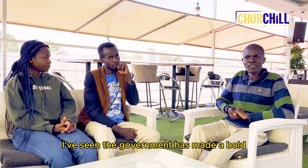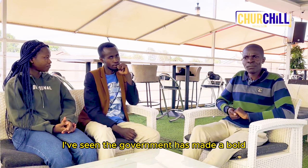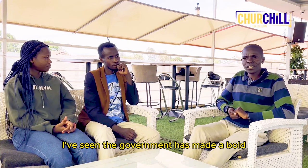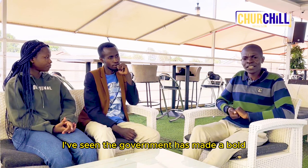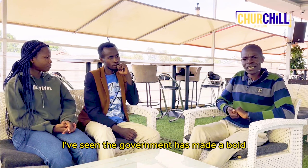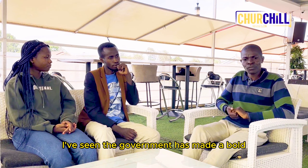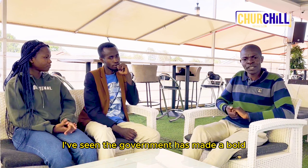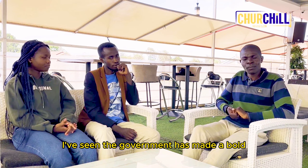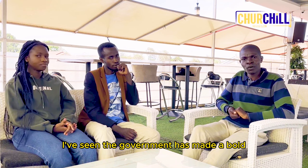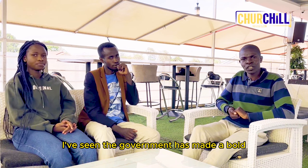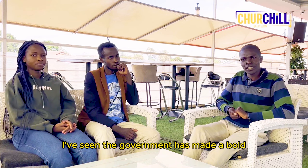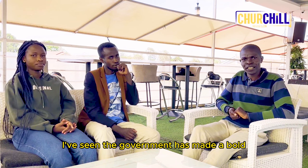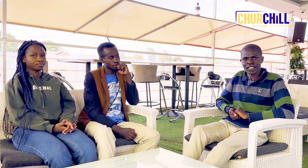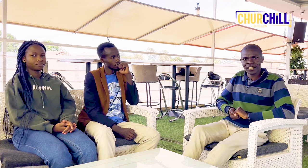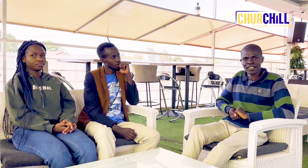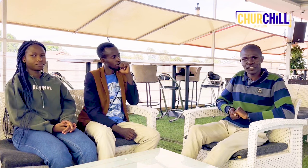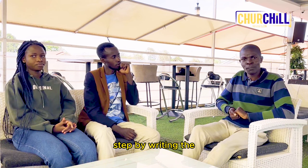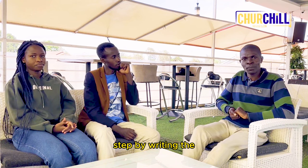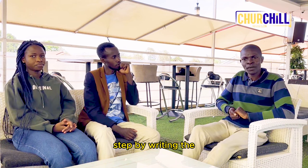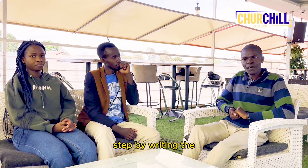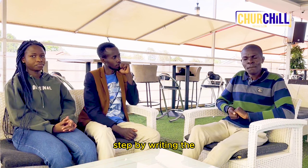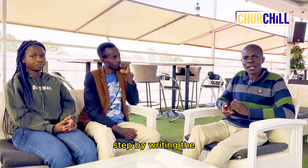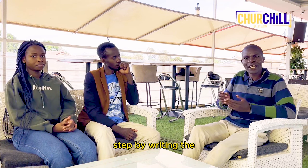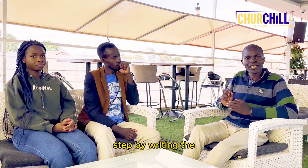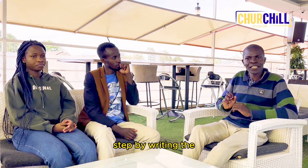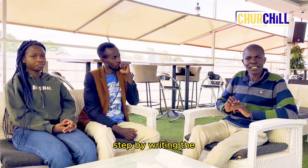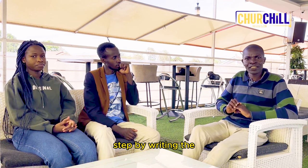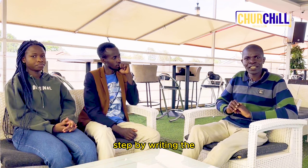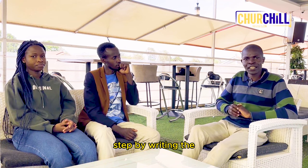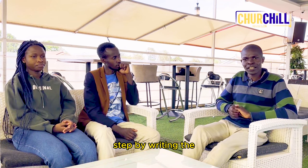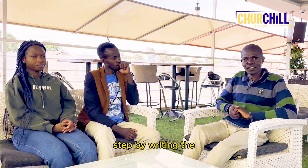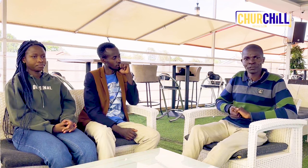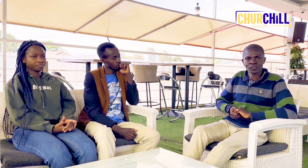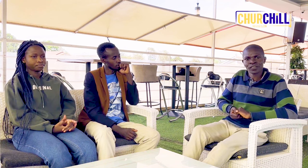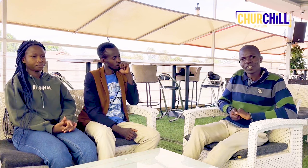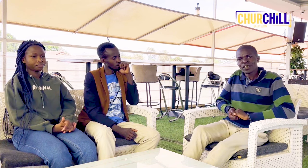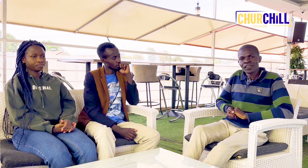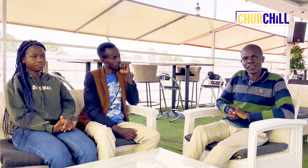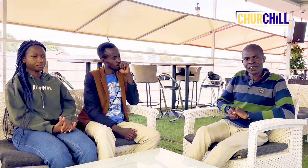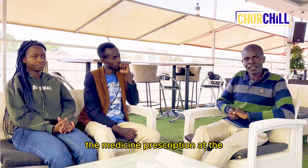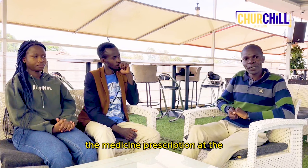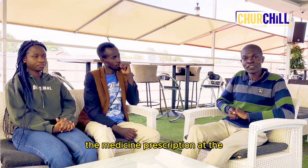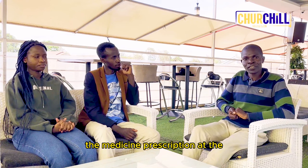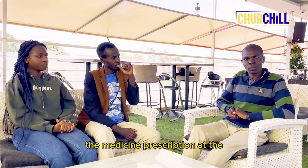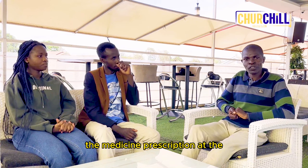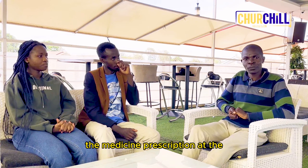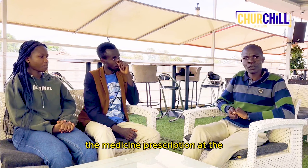government has made a bold step by writing the, the medicine prescription